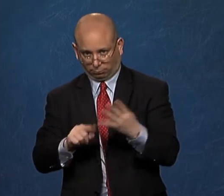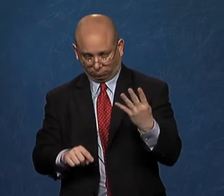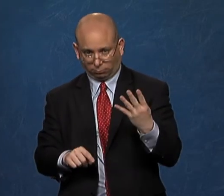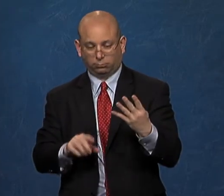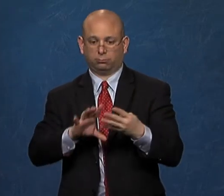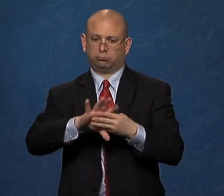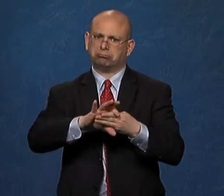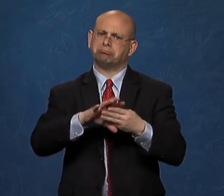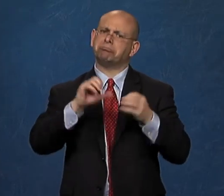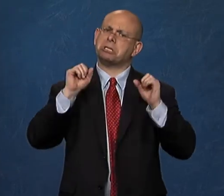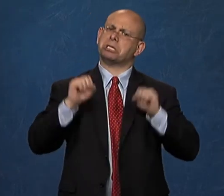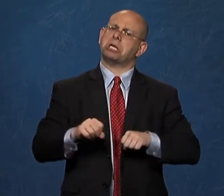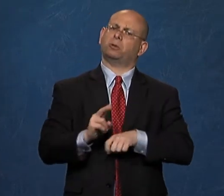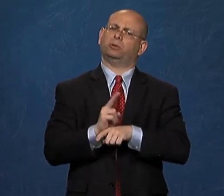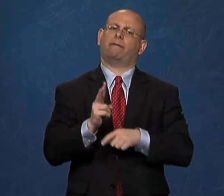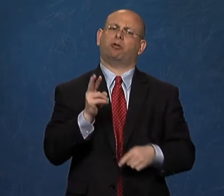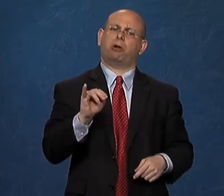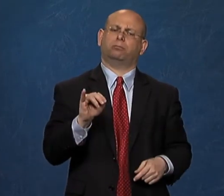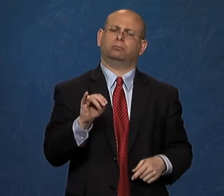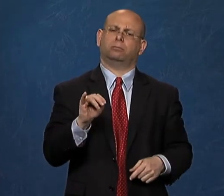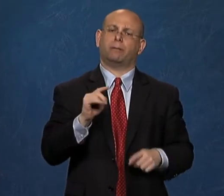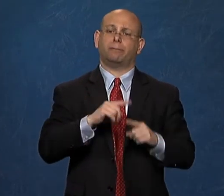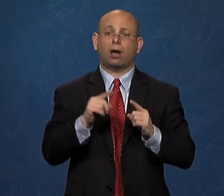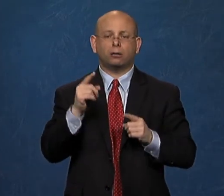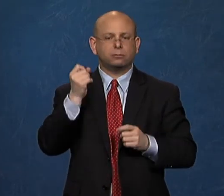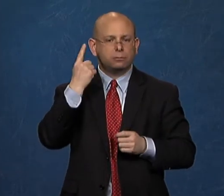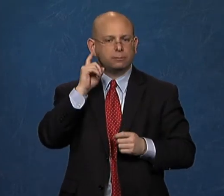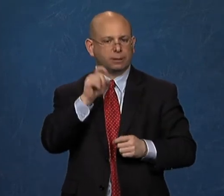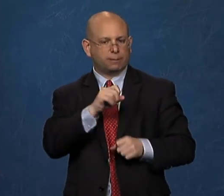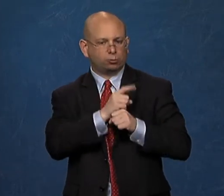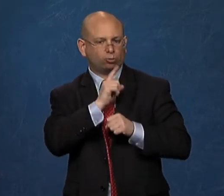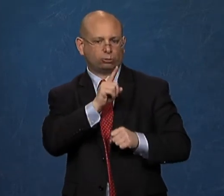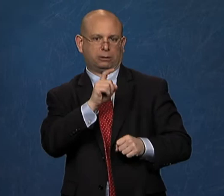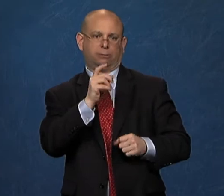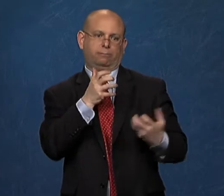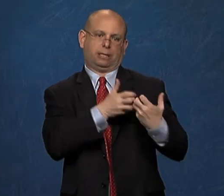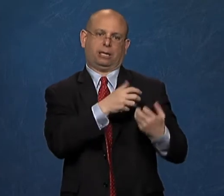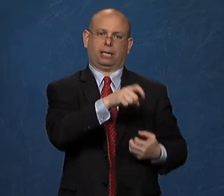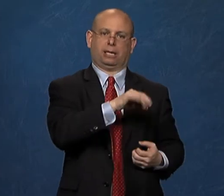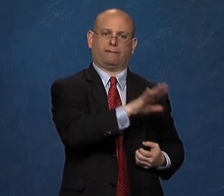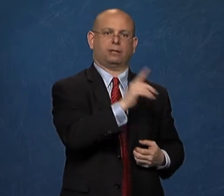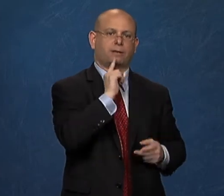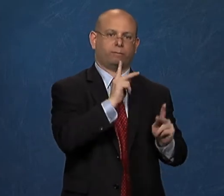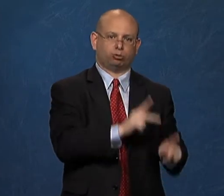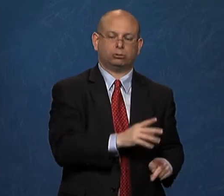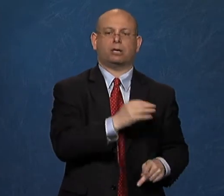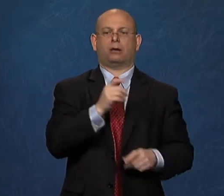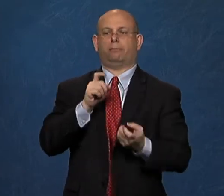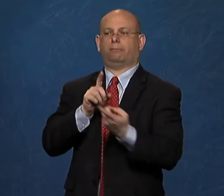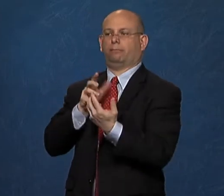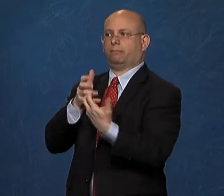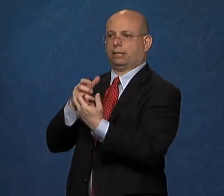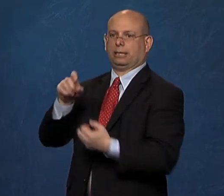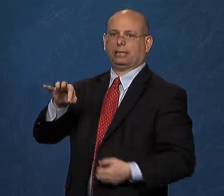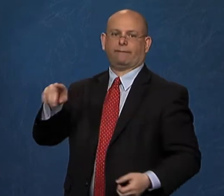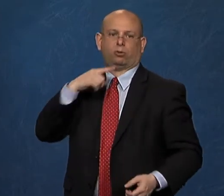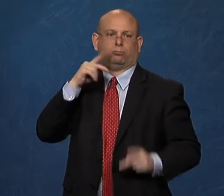business. And I can see VRI being useful in each of those different areas if, in fact, it meets the needs of the deaf